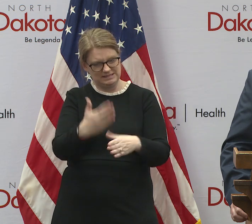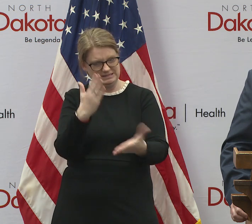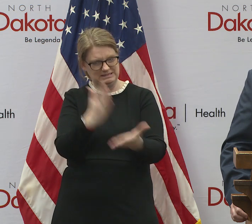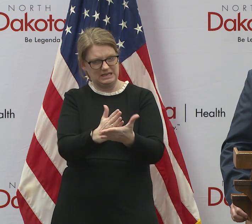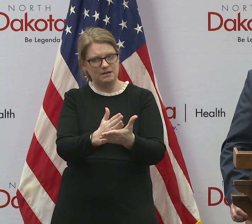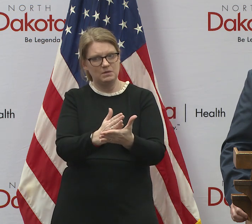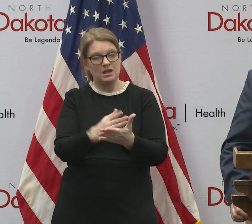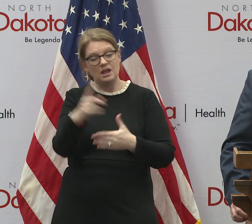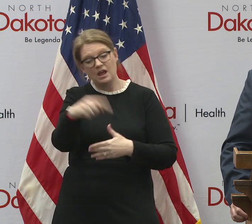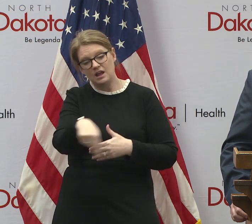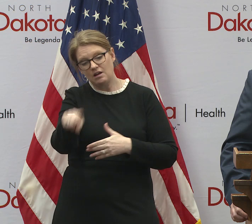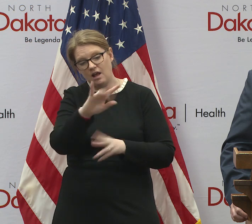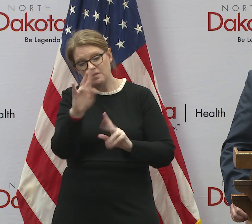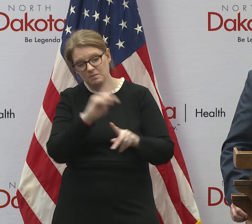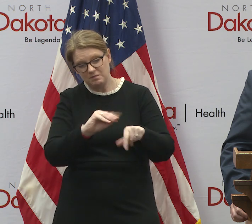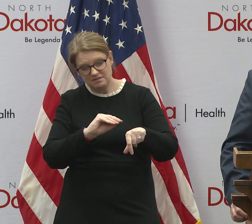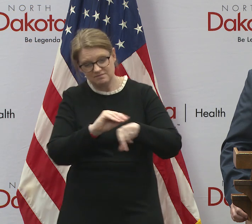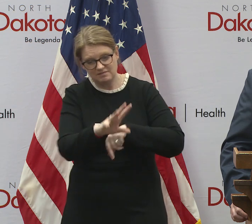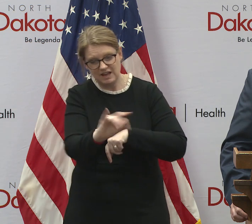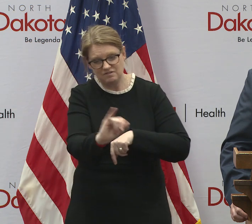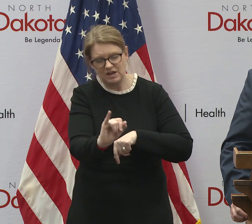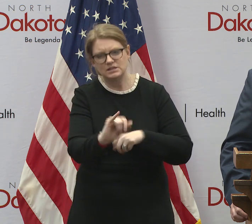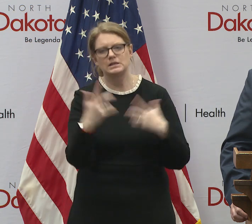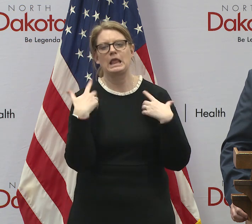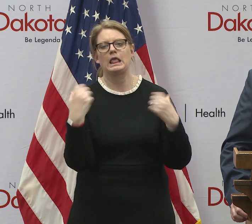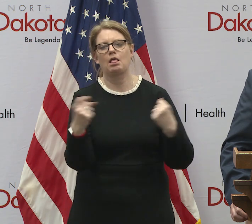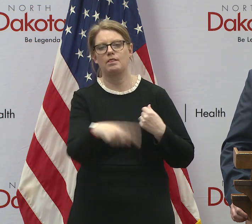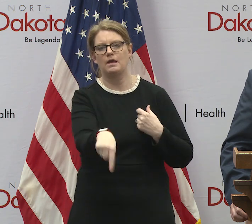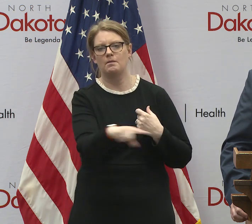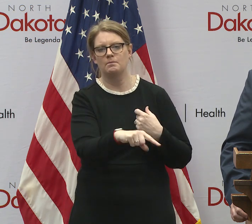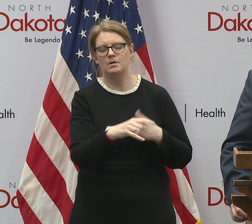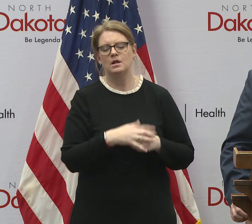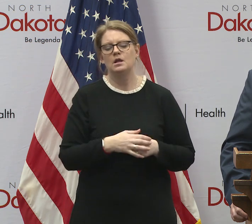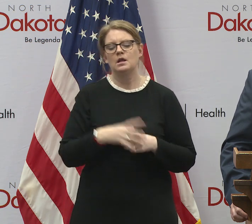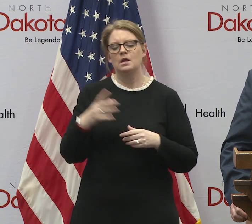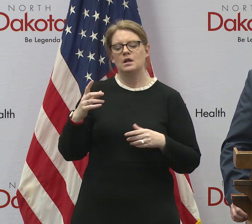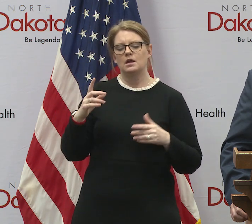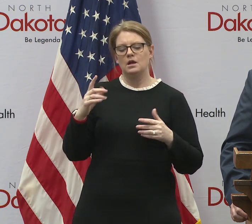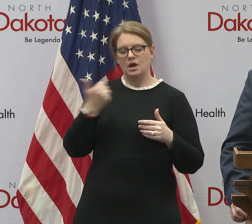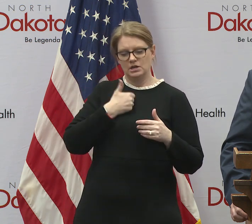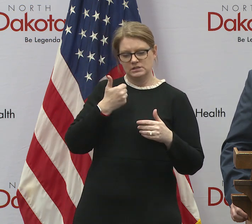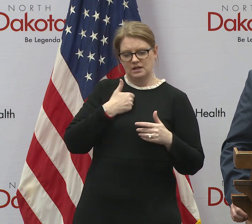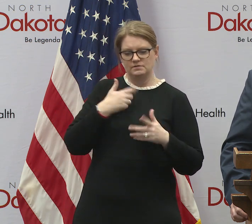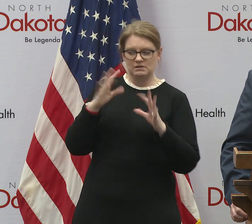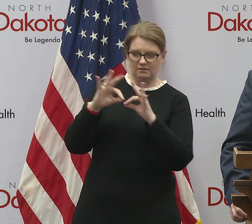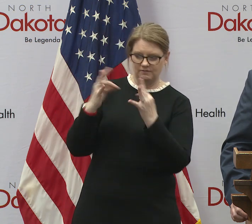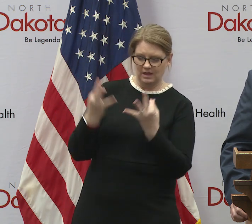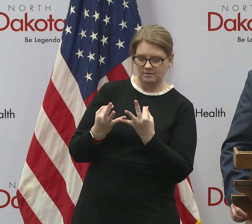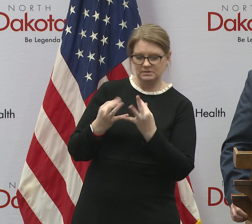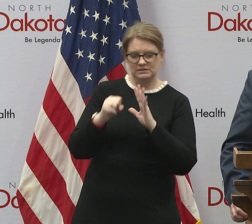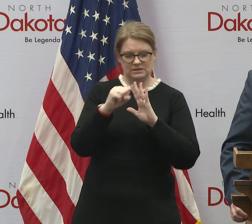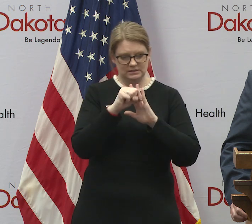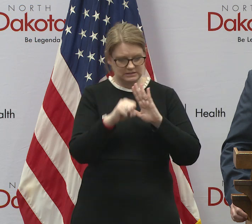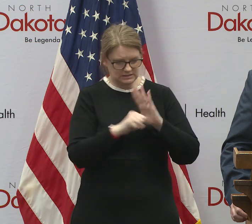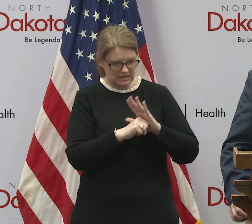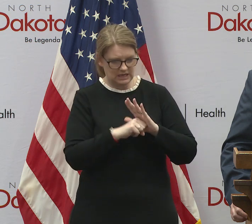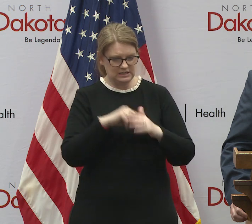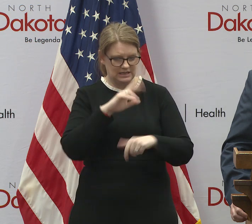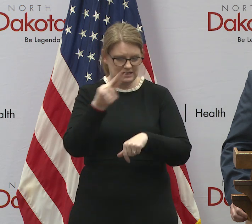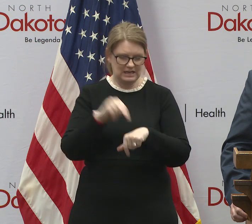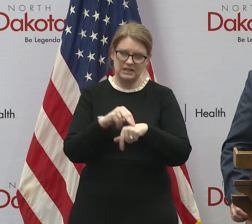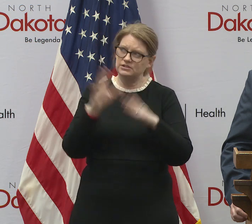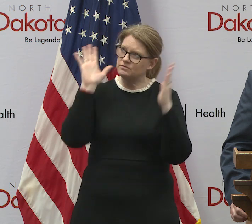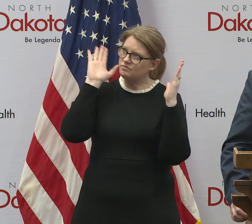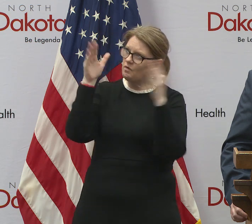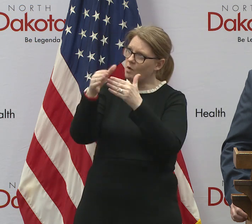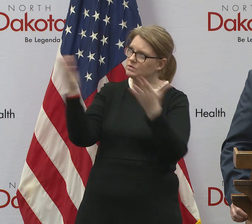every person who is currently affected by it. May we continue to devote ourselves our families, our state, and our nation to you